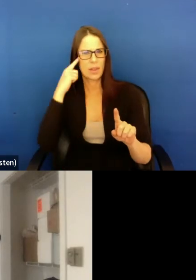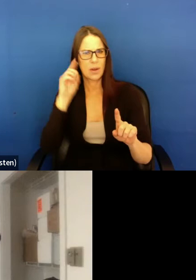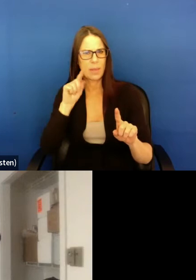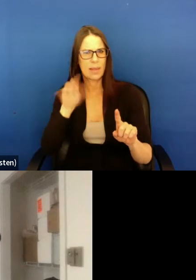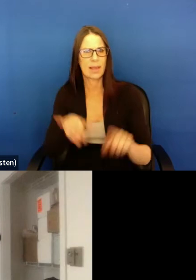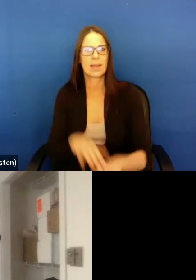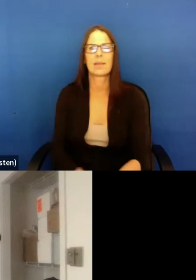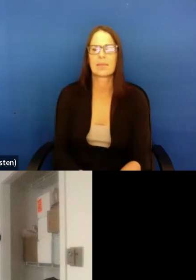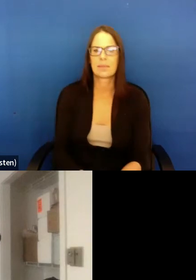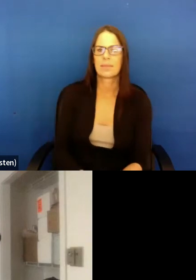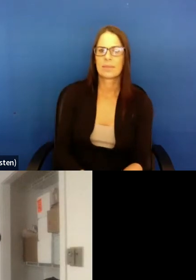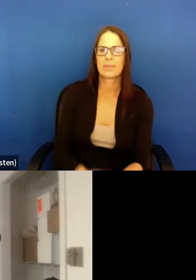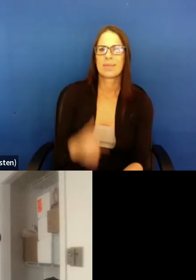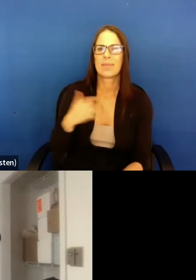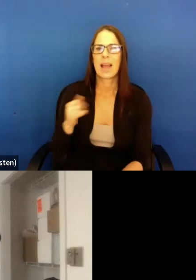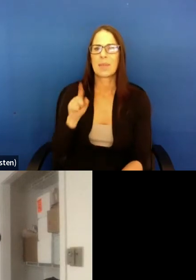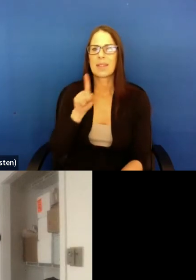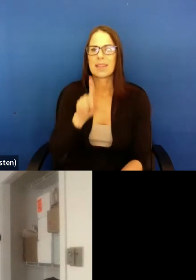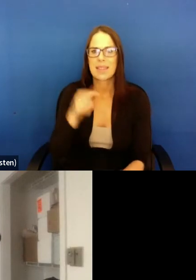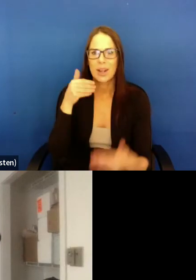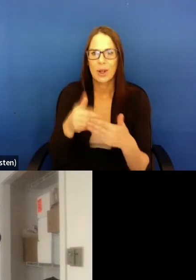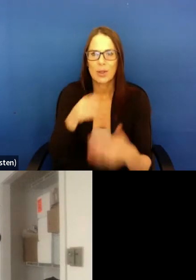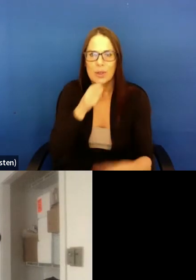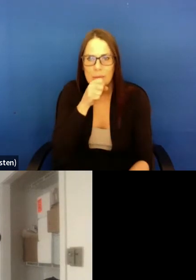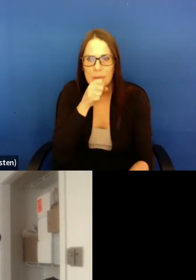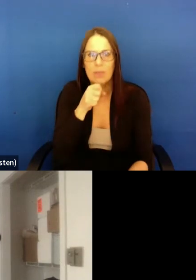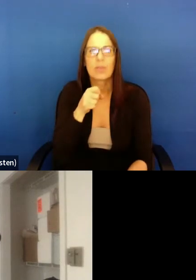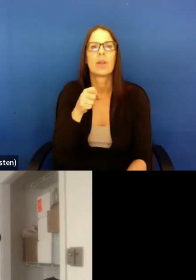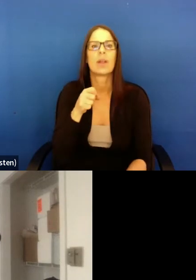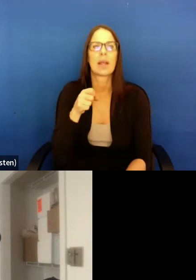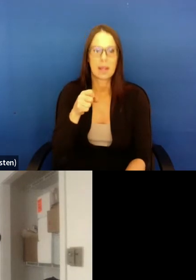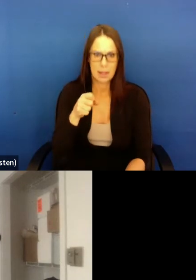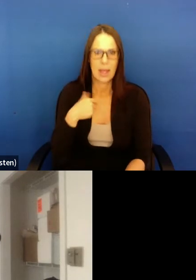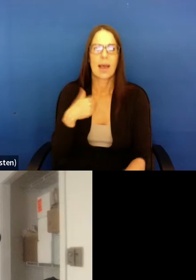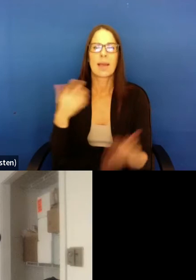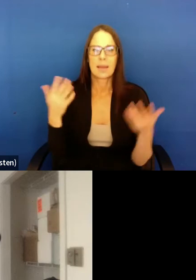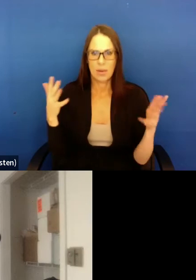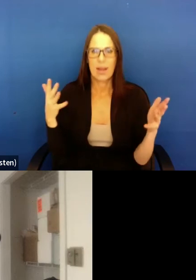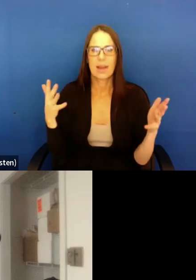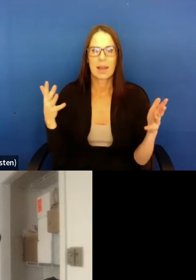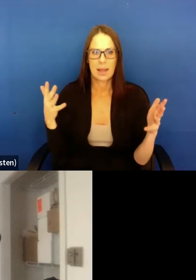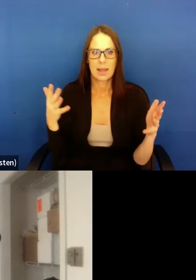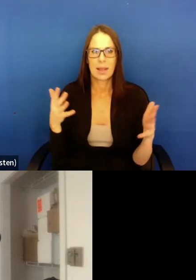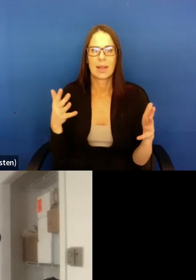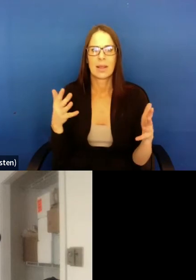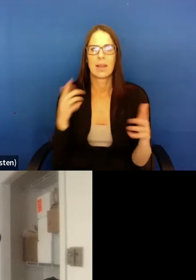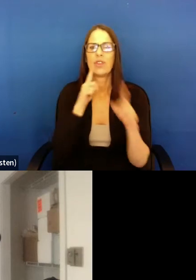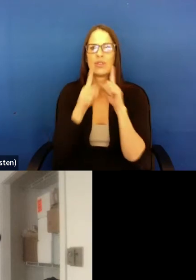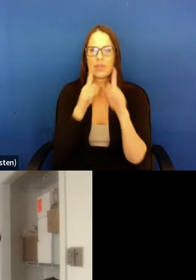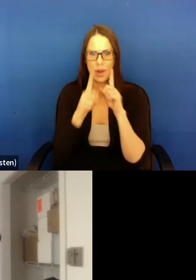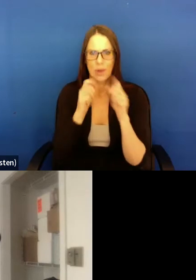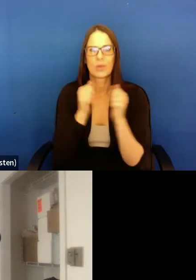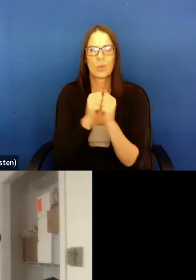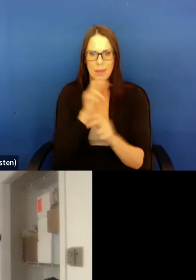Sure, I'm gonna stand a little closer, just so people can hear me. And I've already like talked to people about this, but